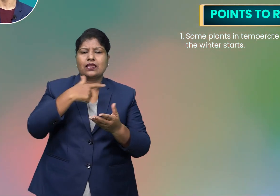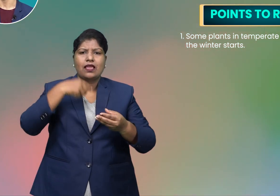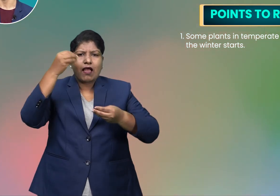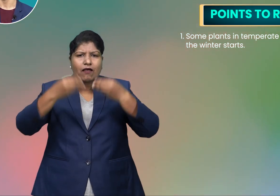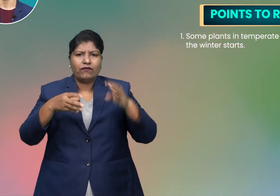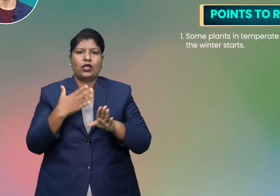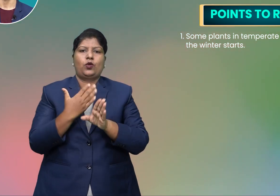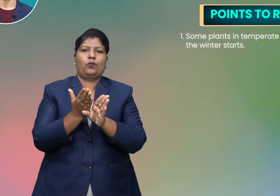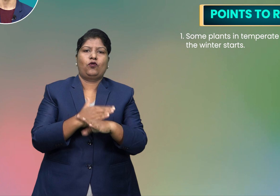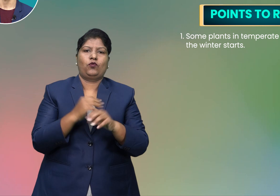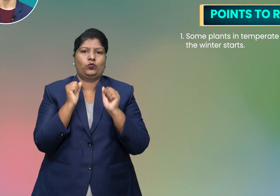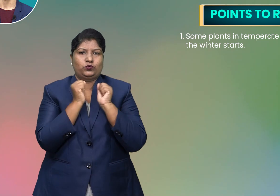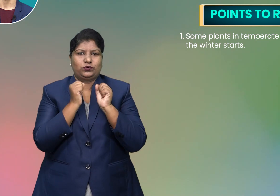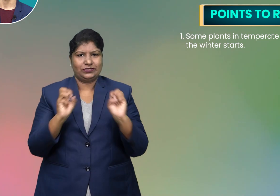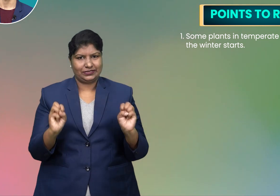winter starts.